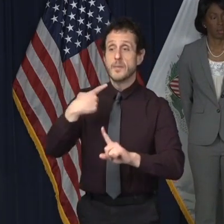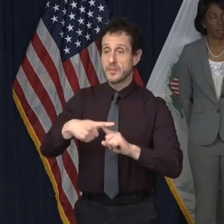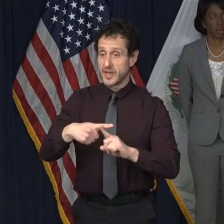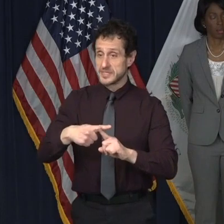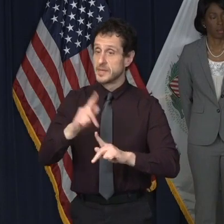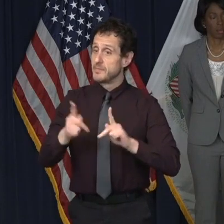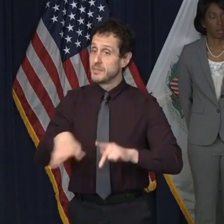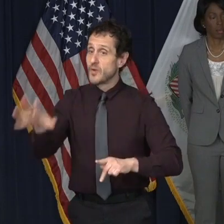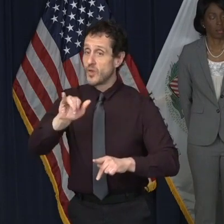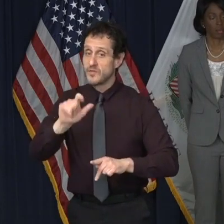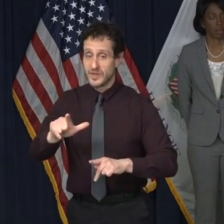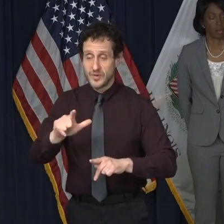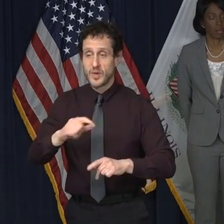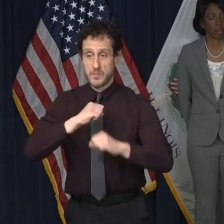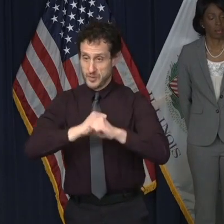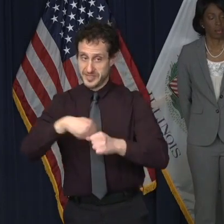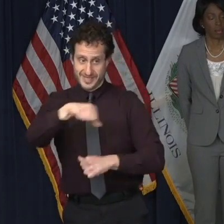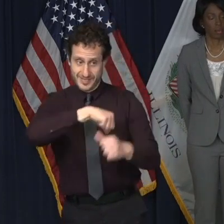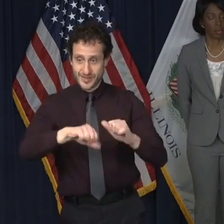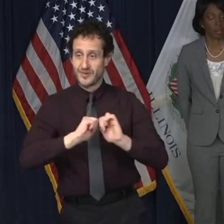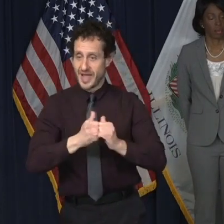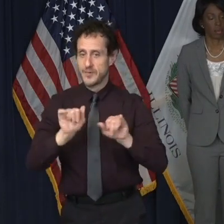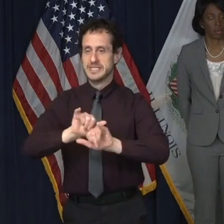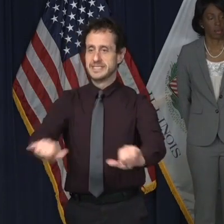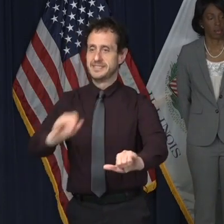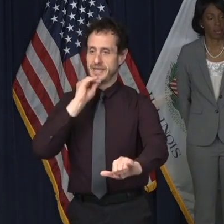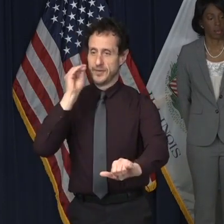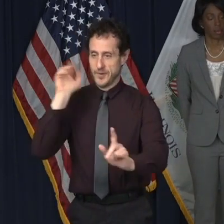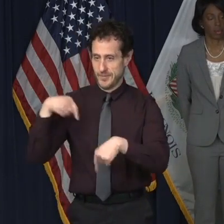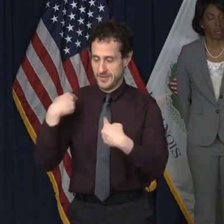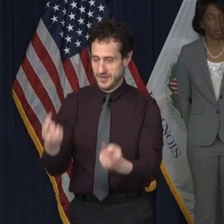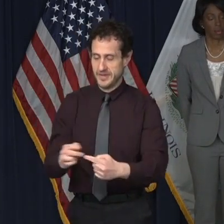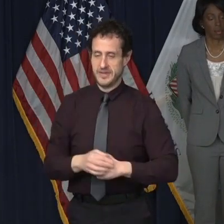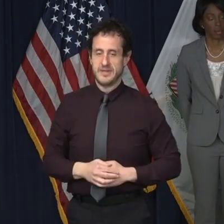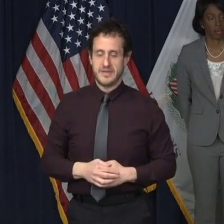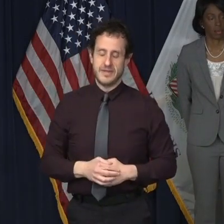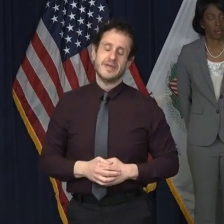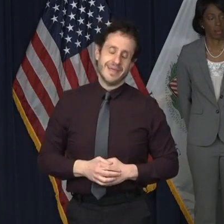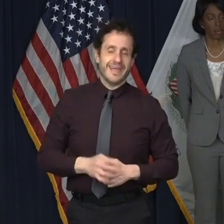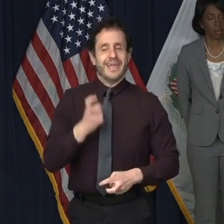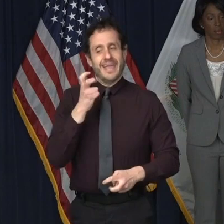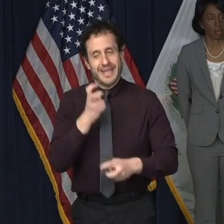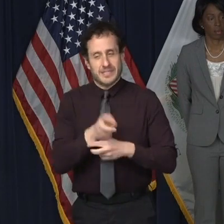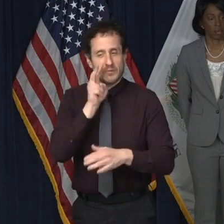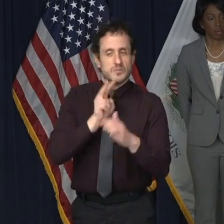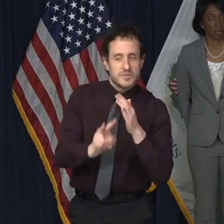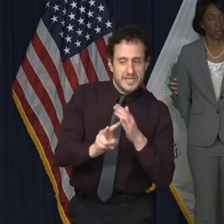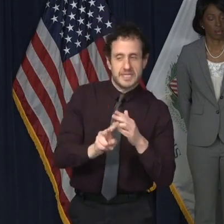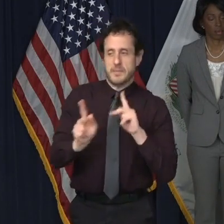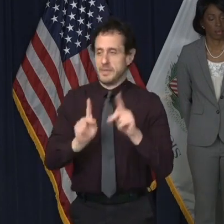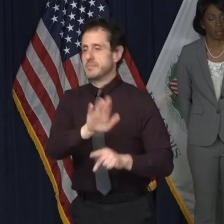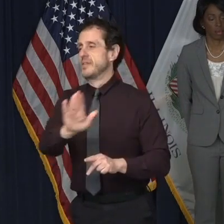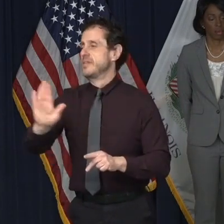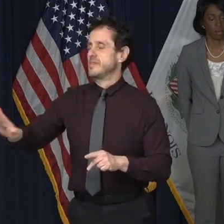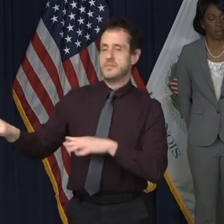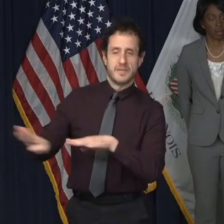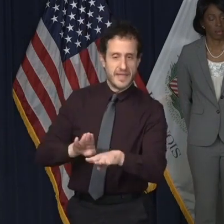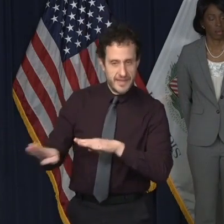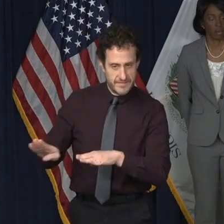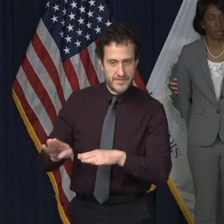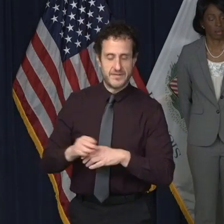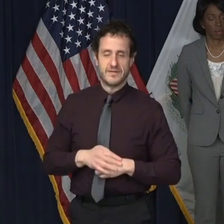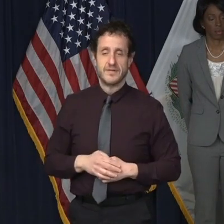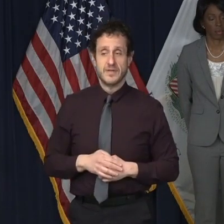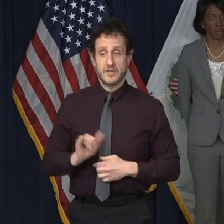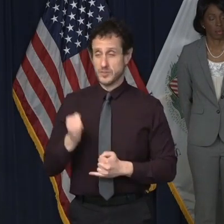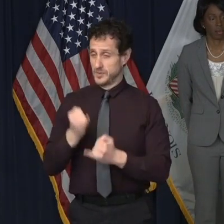by staying home. Human behavior is exceptionally difficult to measure and even harder to predict. So that last